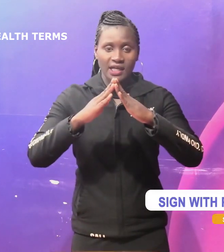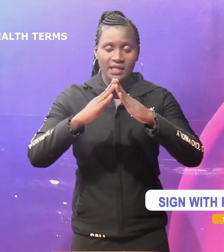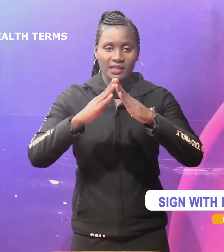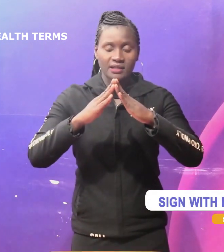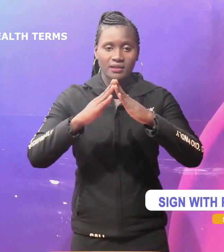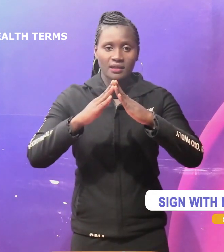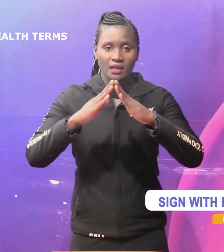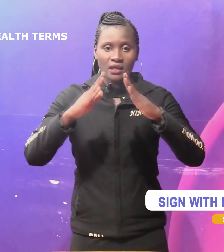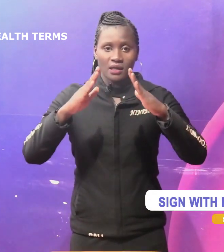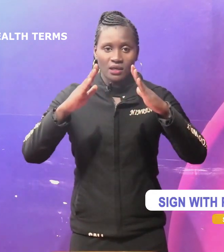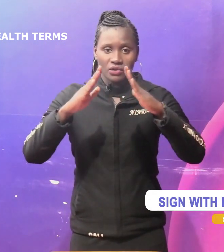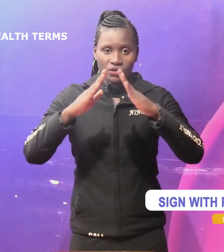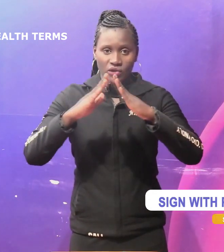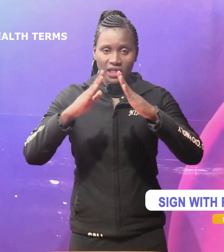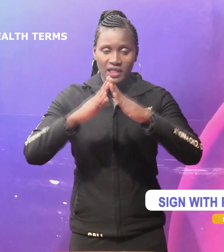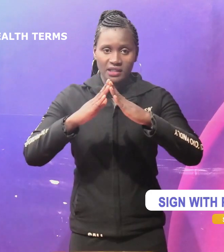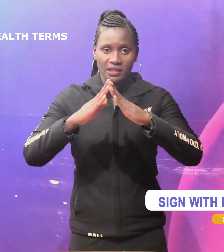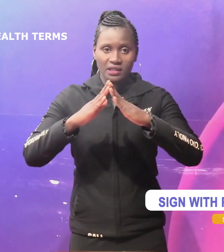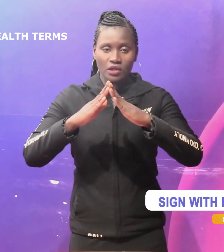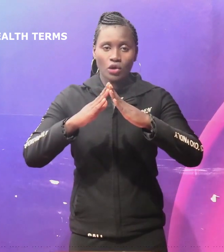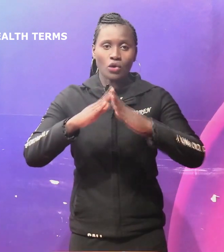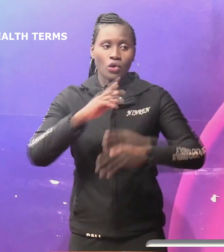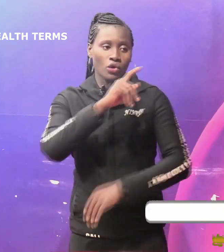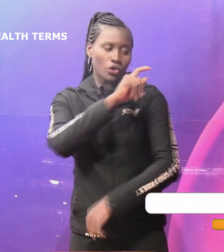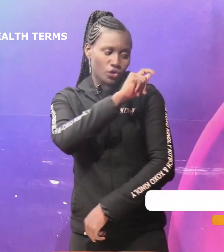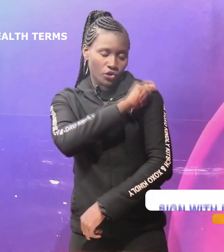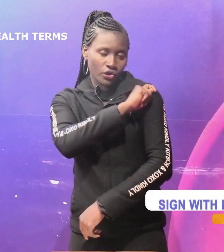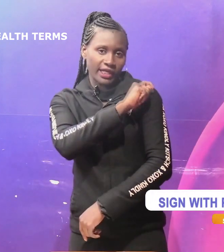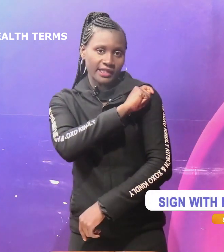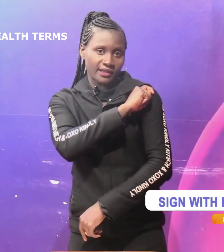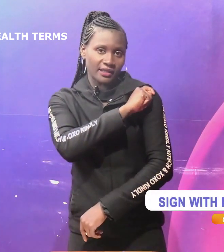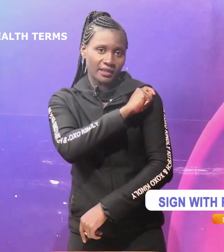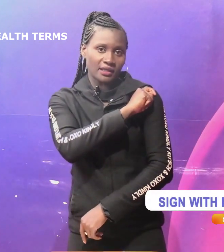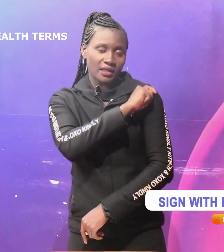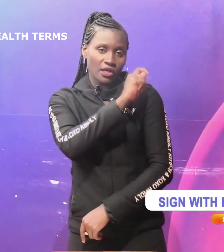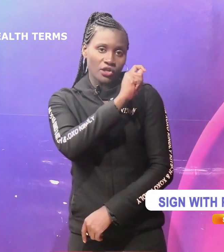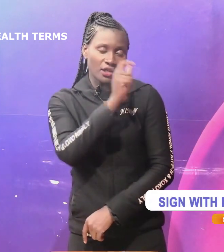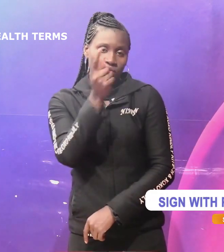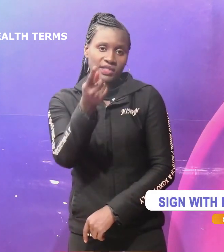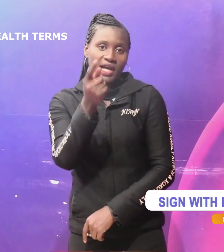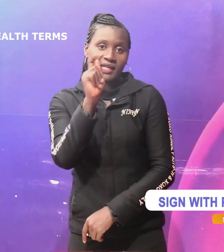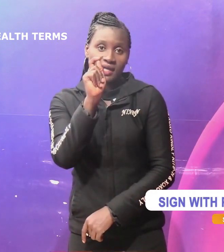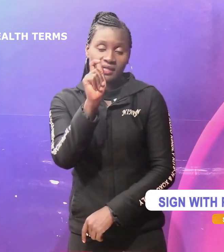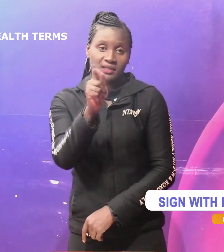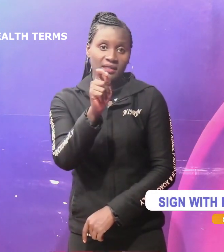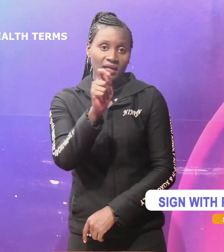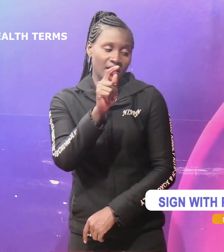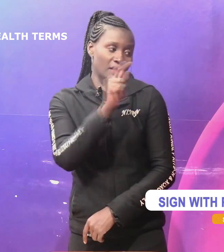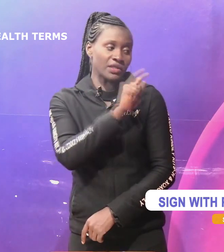this, toilet or toilet, using a letter T, and then you just tap it on